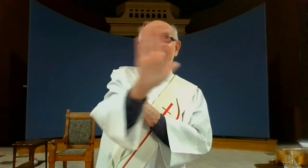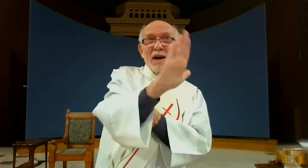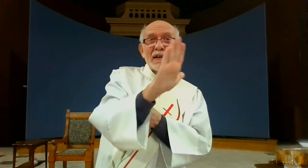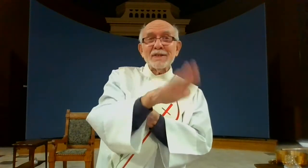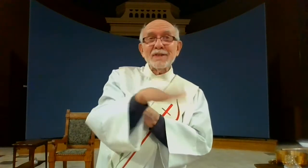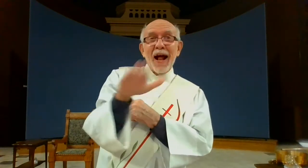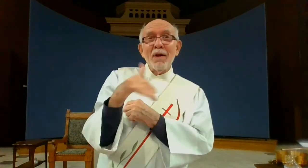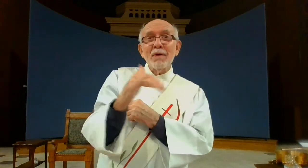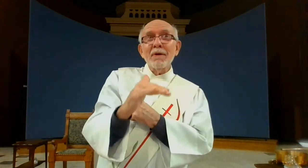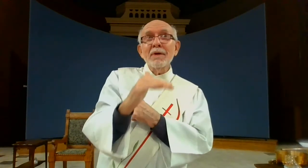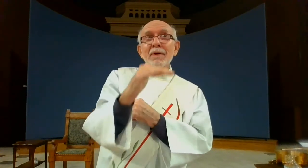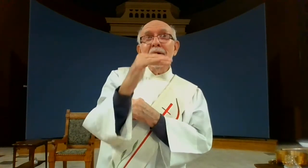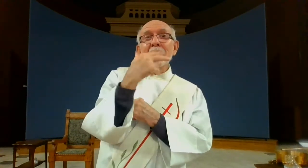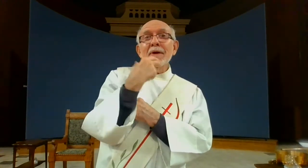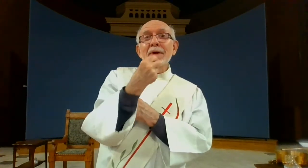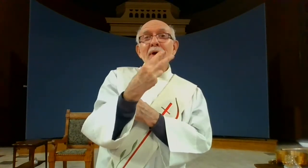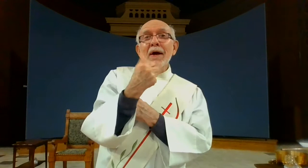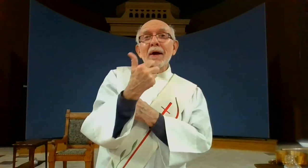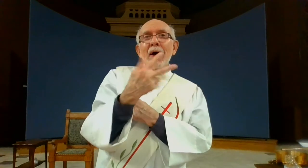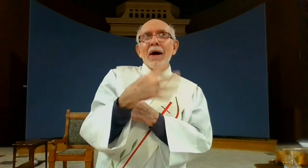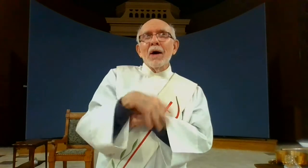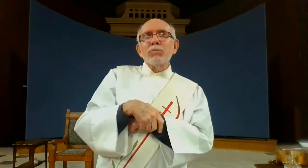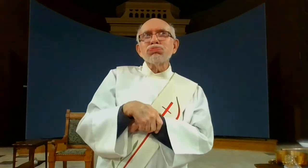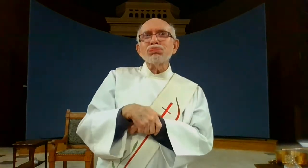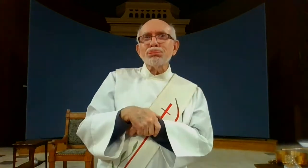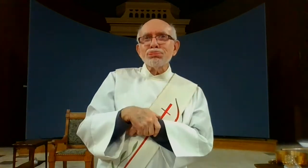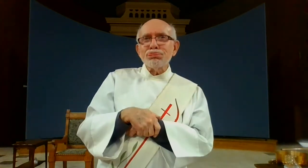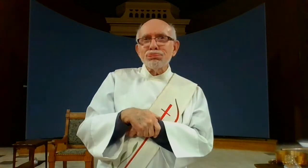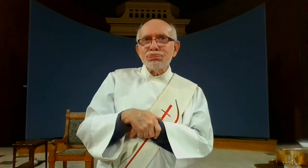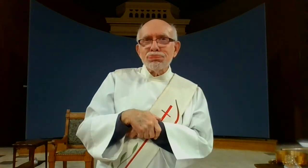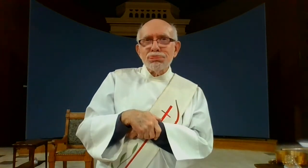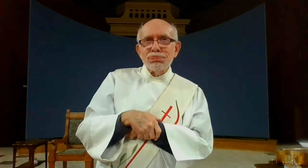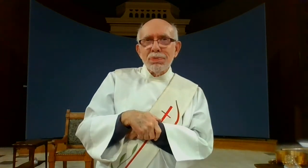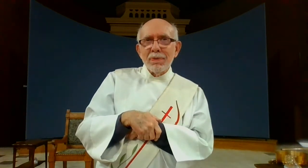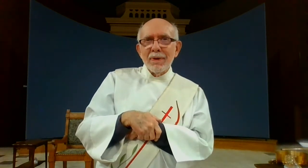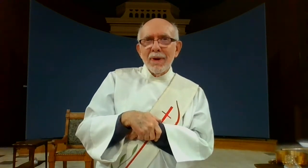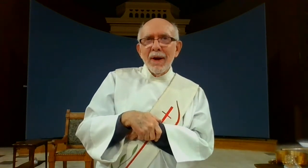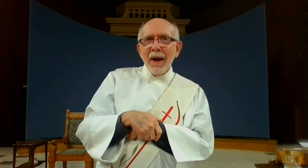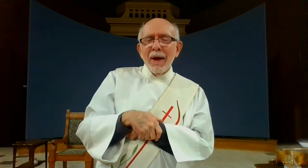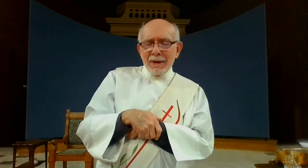Many of you parents that have your own teens can empathize.